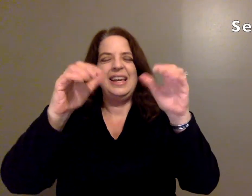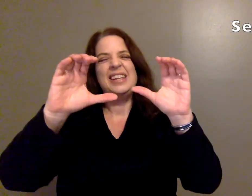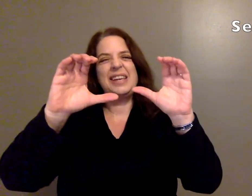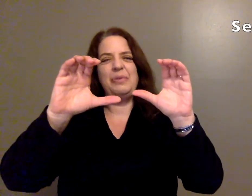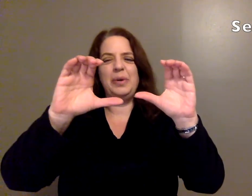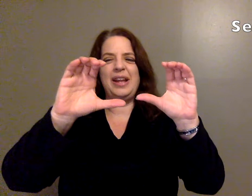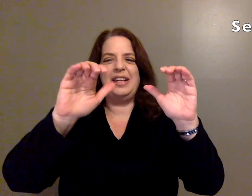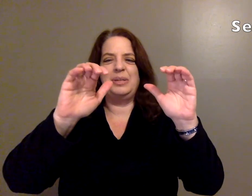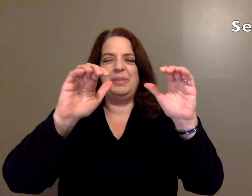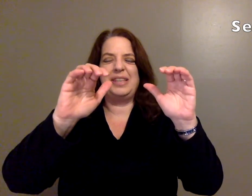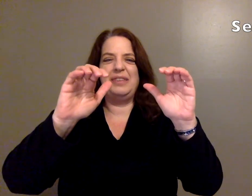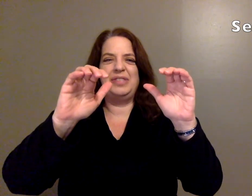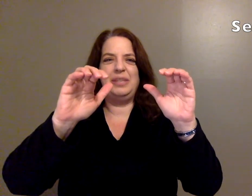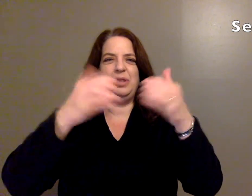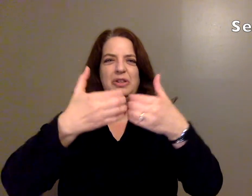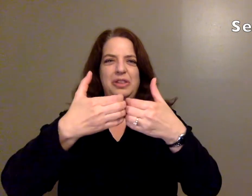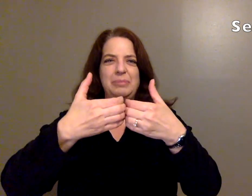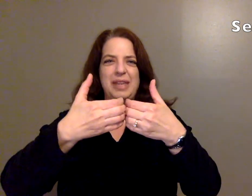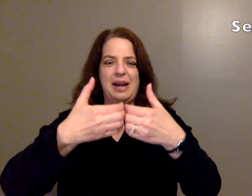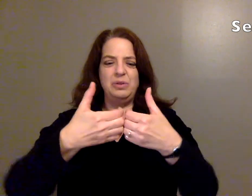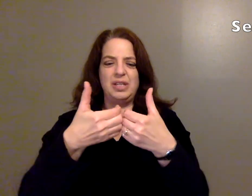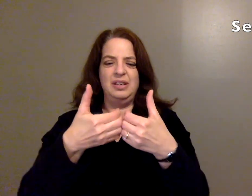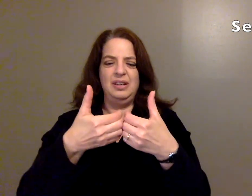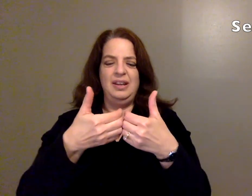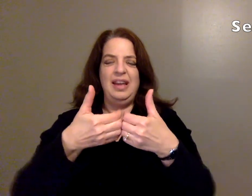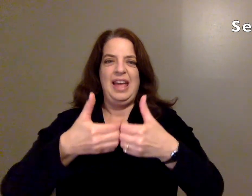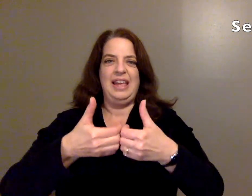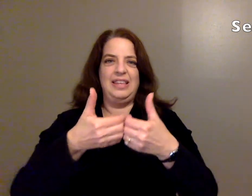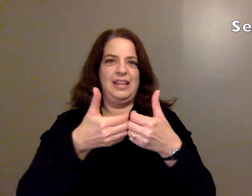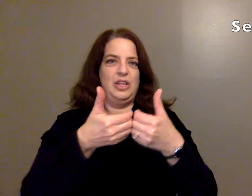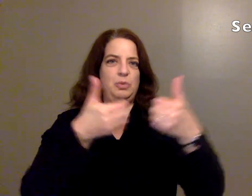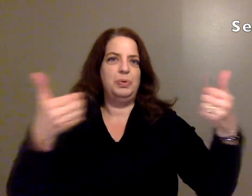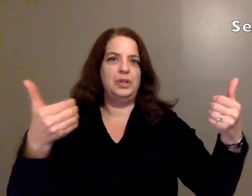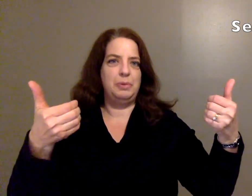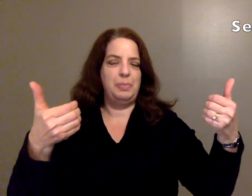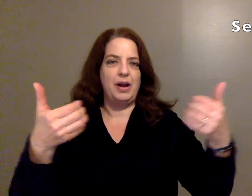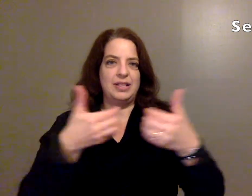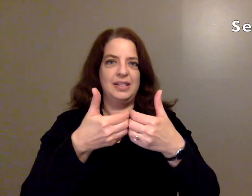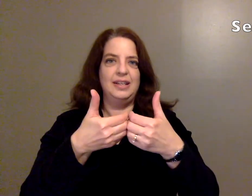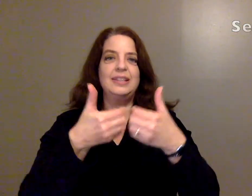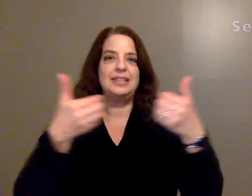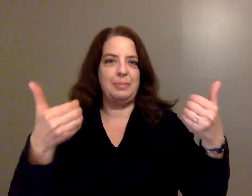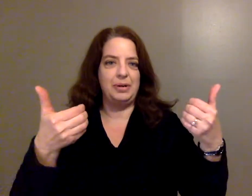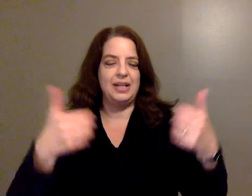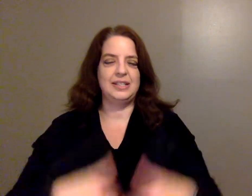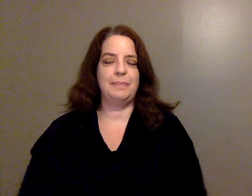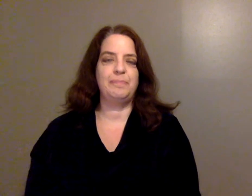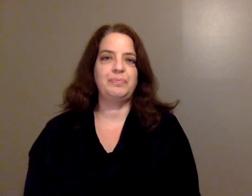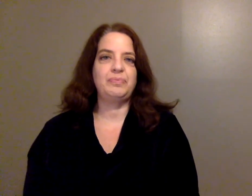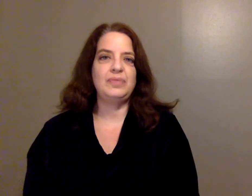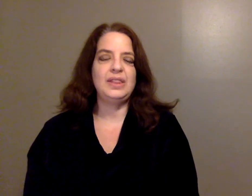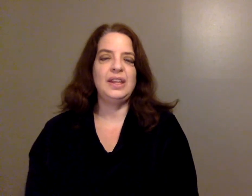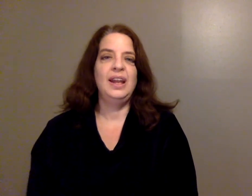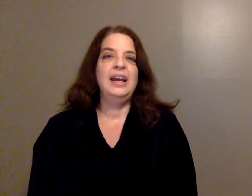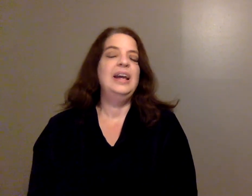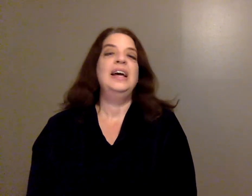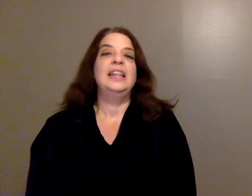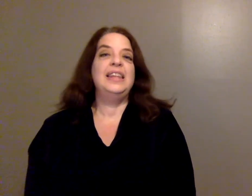kind of a weird handshake. It's kind of C with your thumbs out, and then you pull them apart. Separate. Then